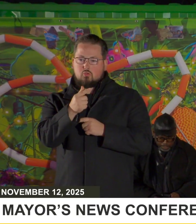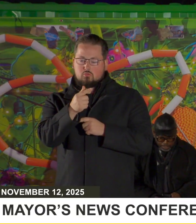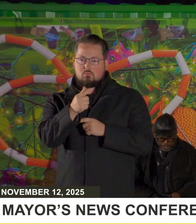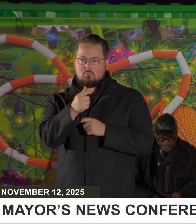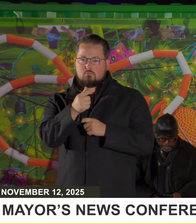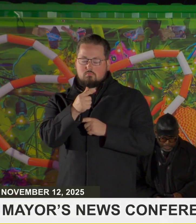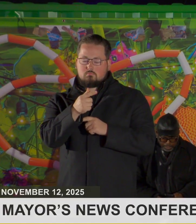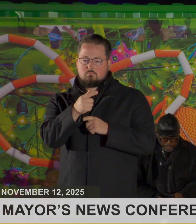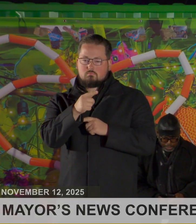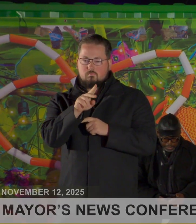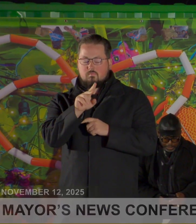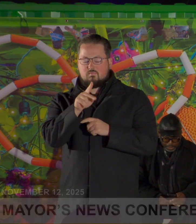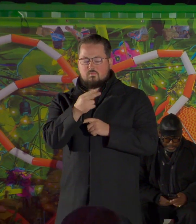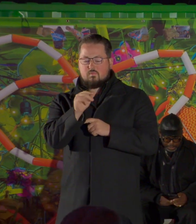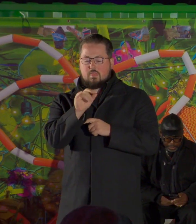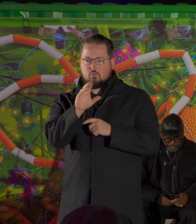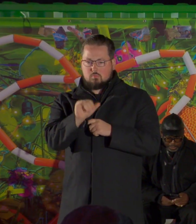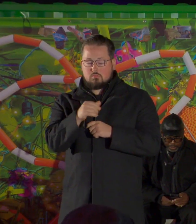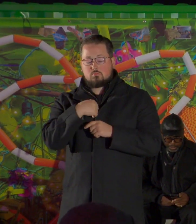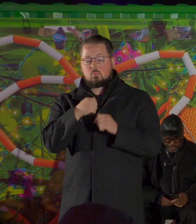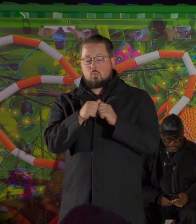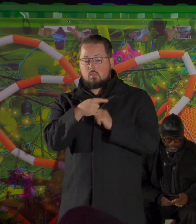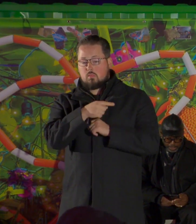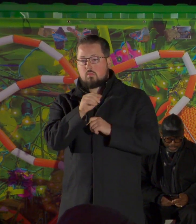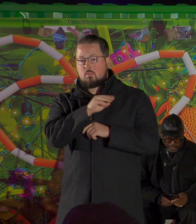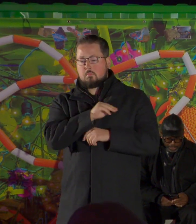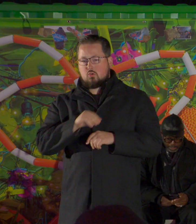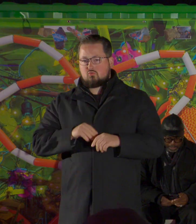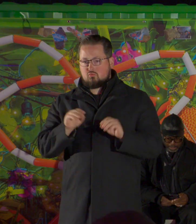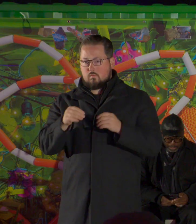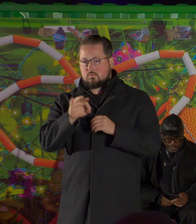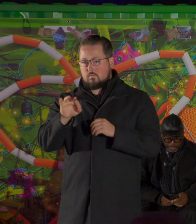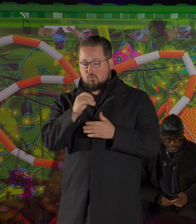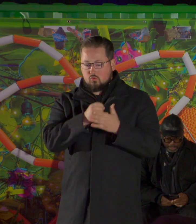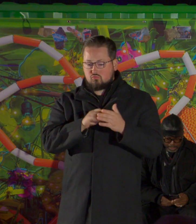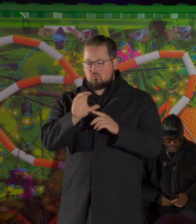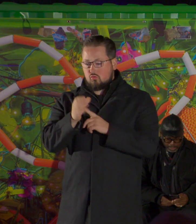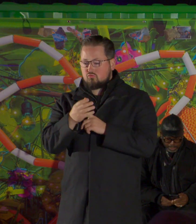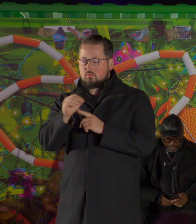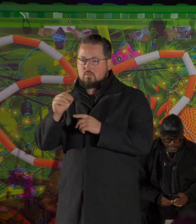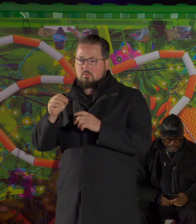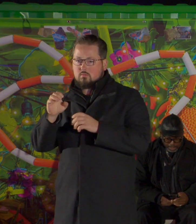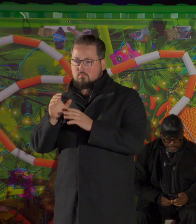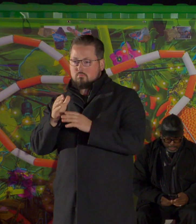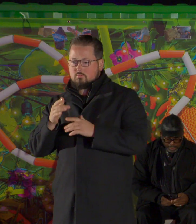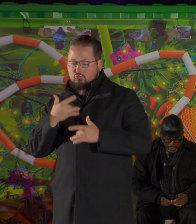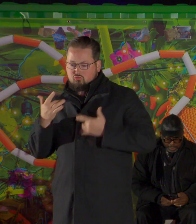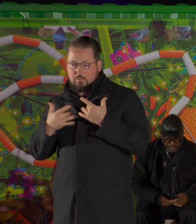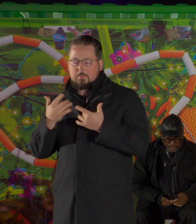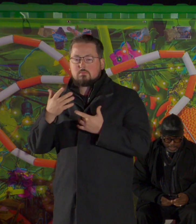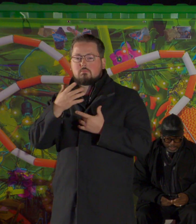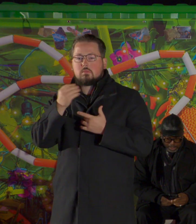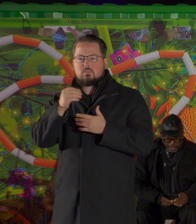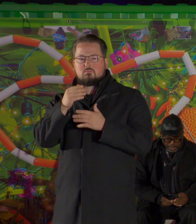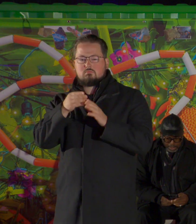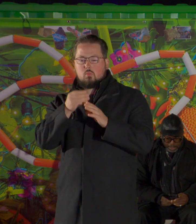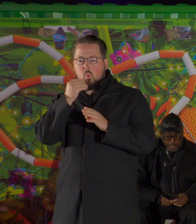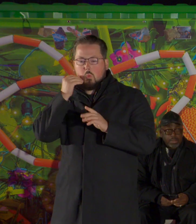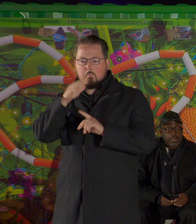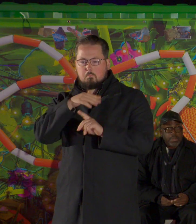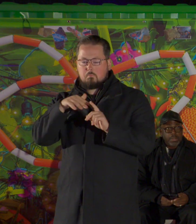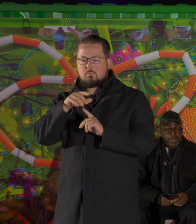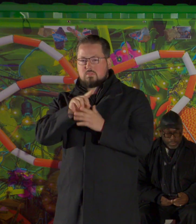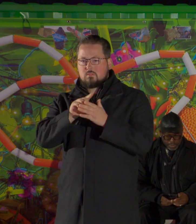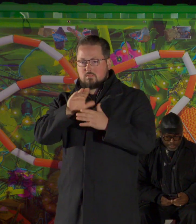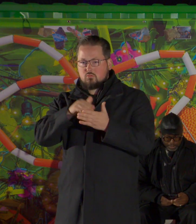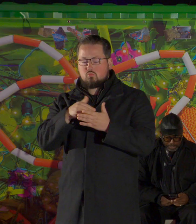Central Baltimore Partnership, in partnership with the Mayor's Office of Arts, Culture, and Entertainment and the Neighborhood Design Center, have brought this project